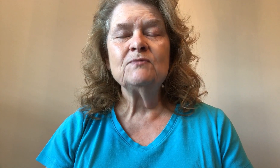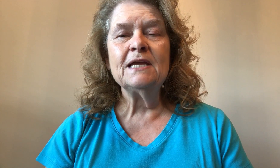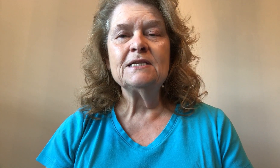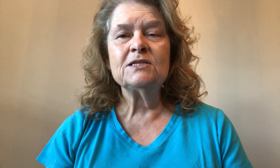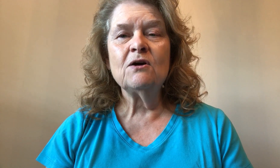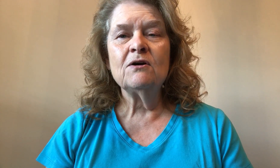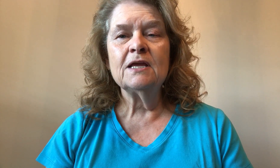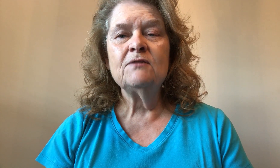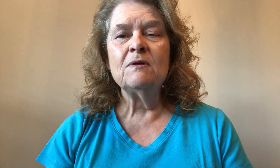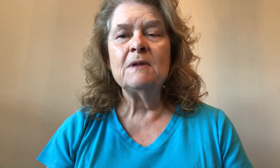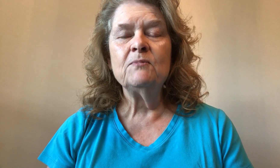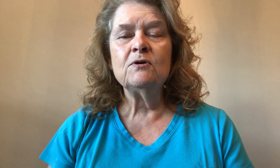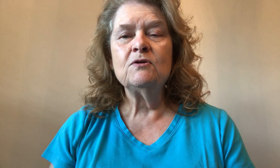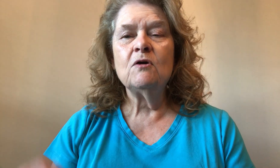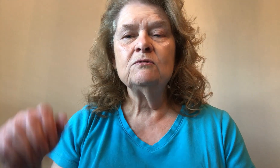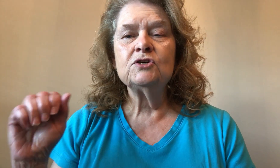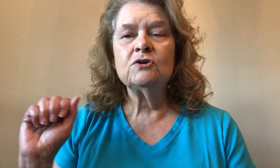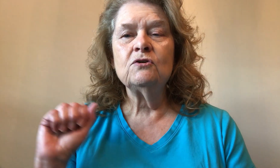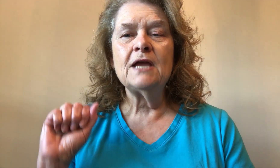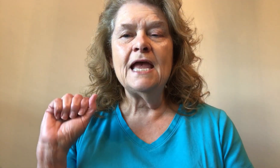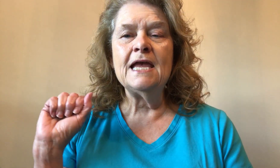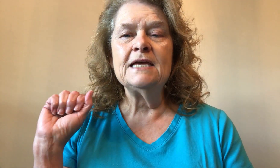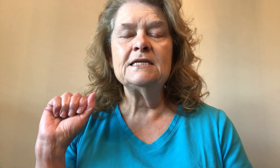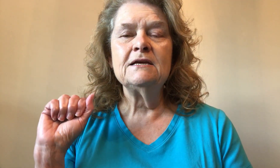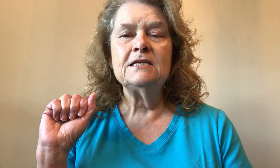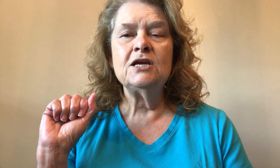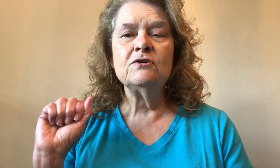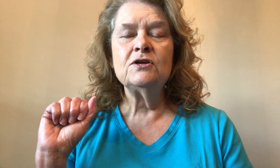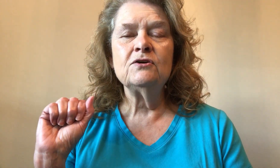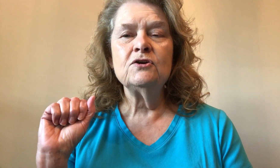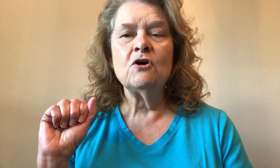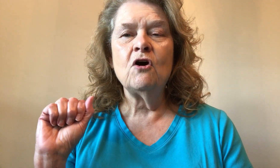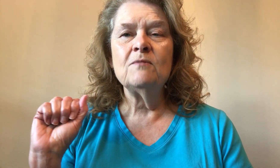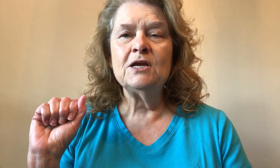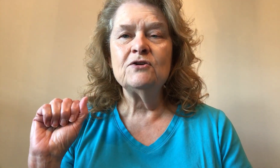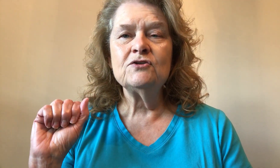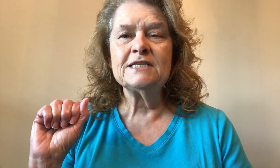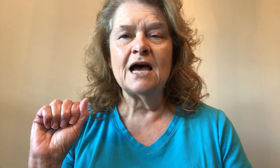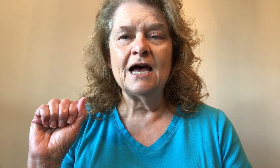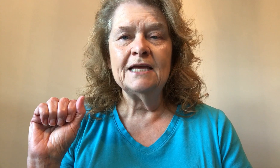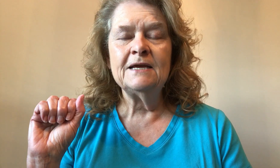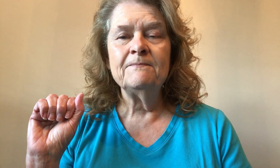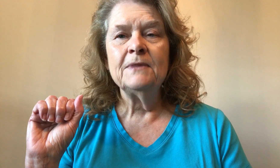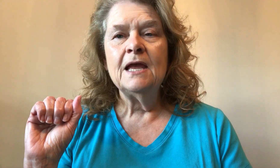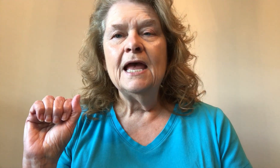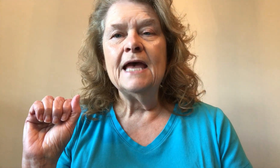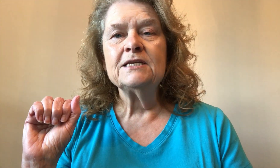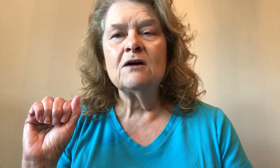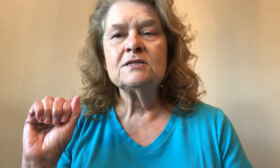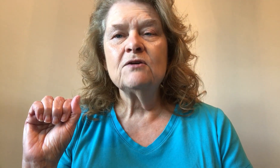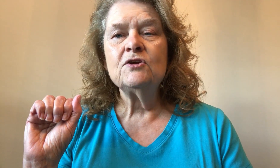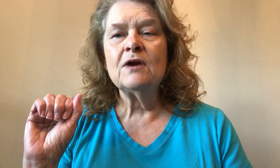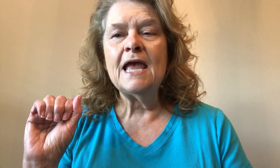get started, remember you hold your hand near your arm near your side, and also your